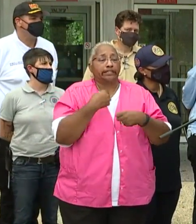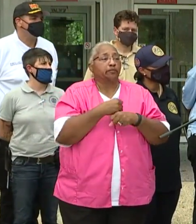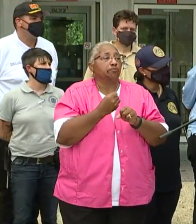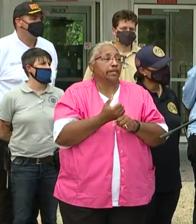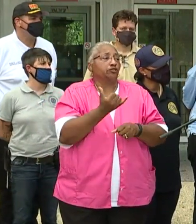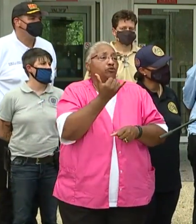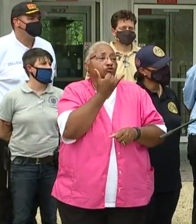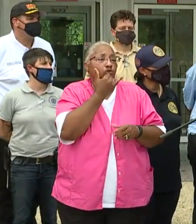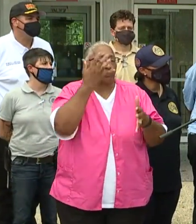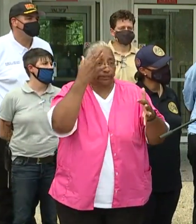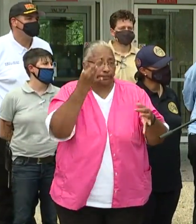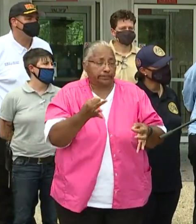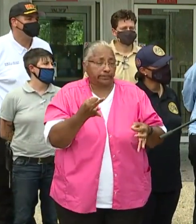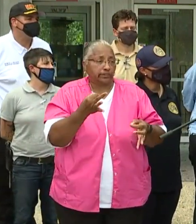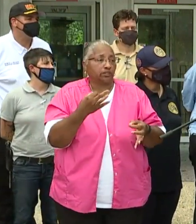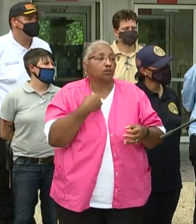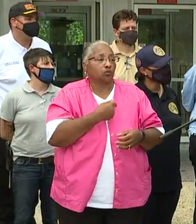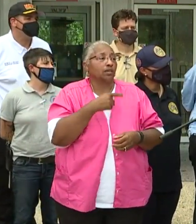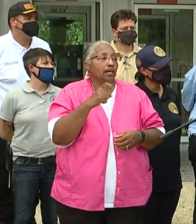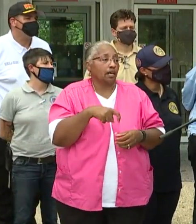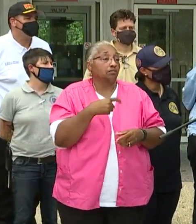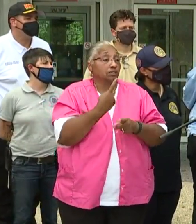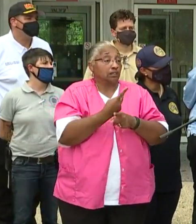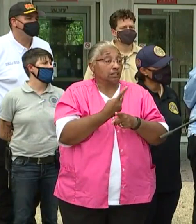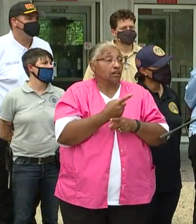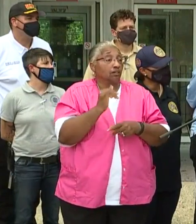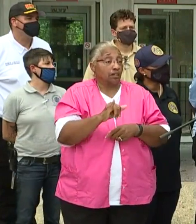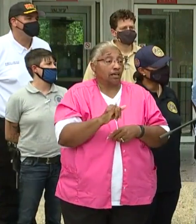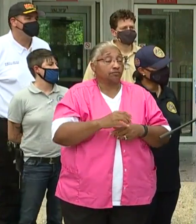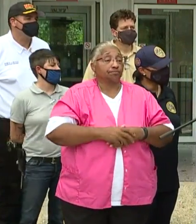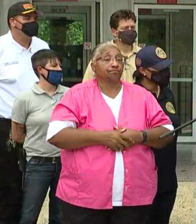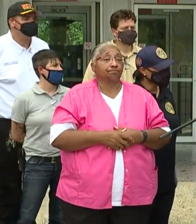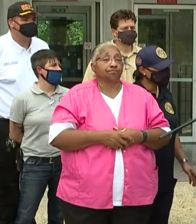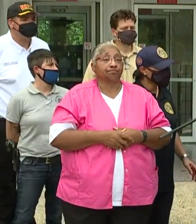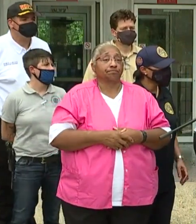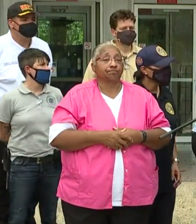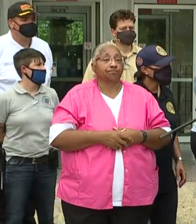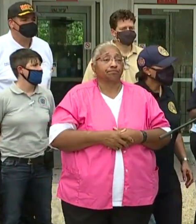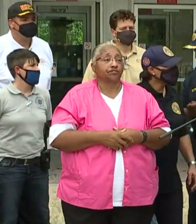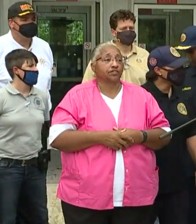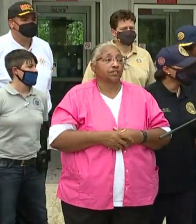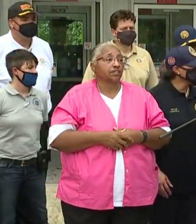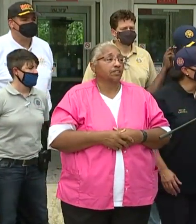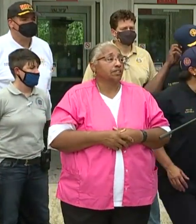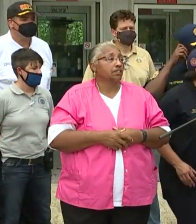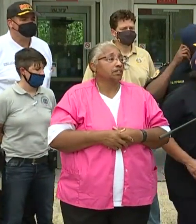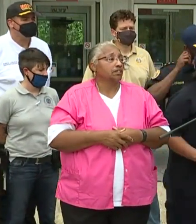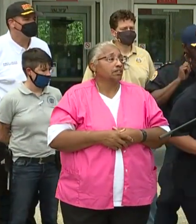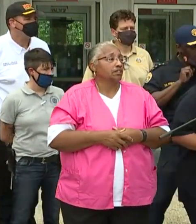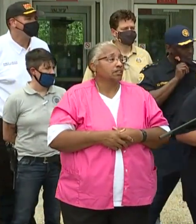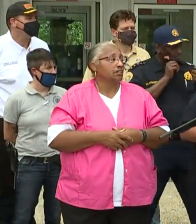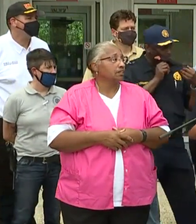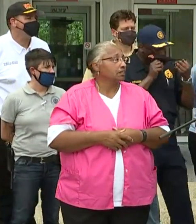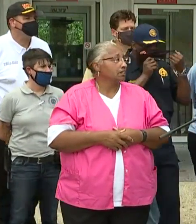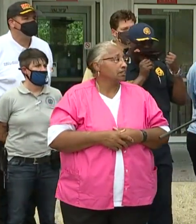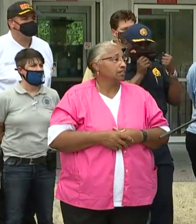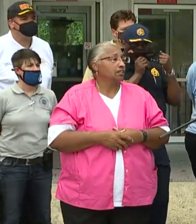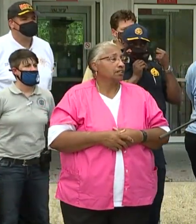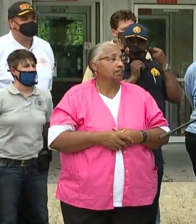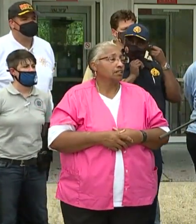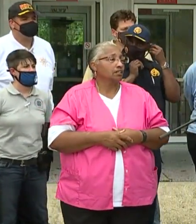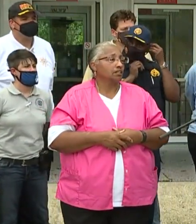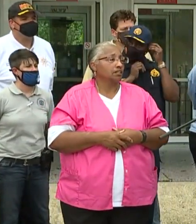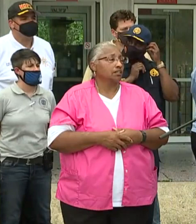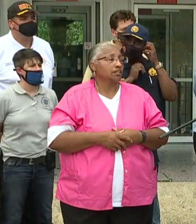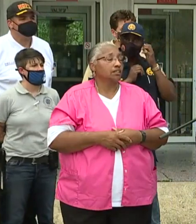or that bad decision, and we have to address them accordingly. And we will. All right, a few more. One more. Bloomberg. Yes,